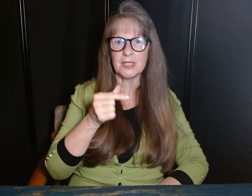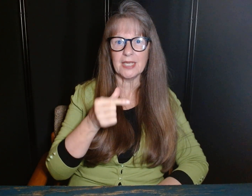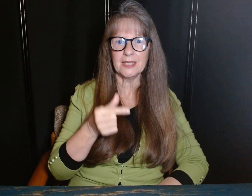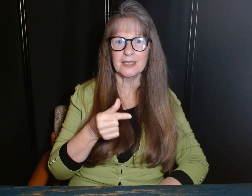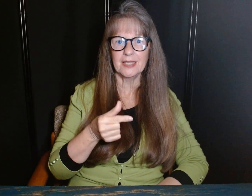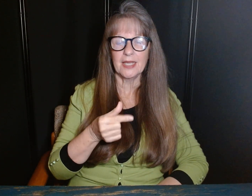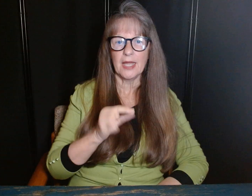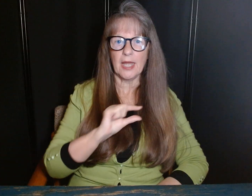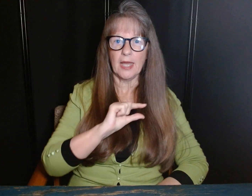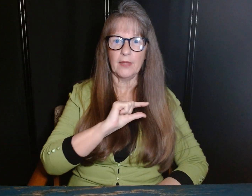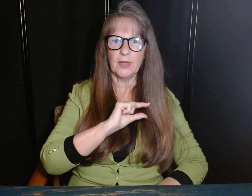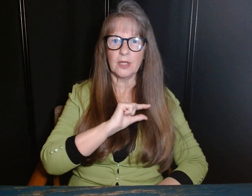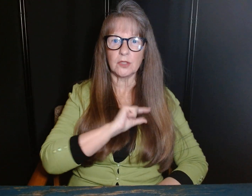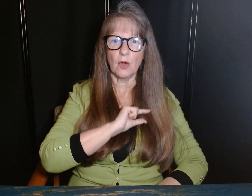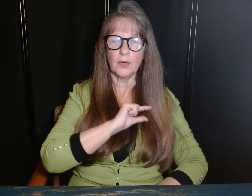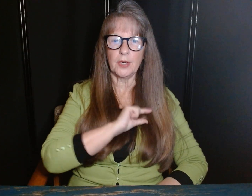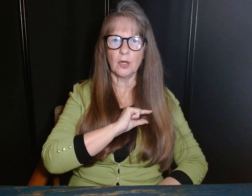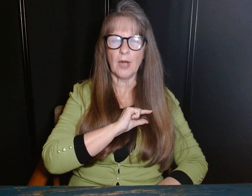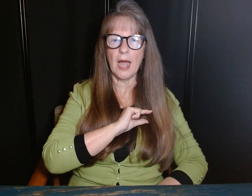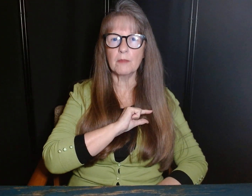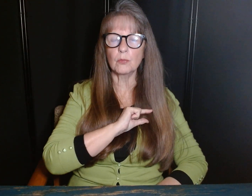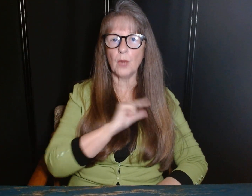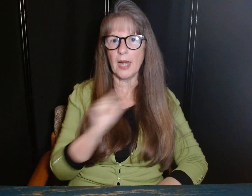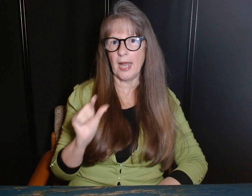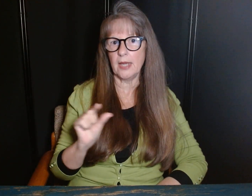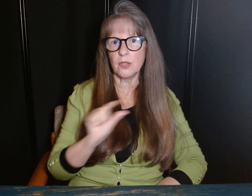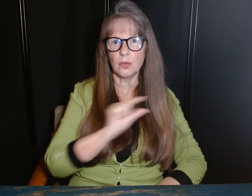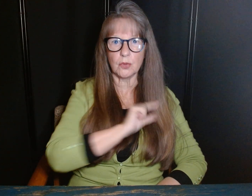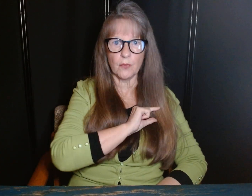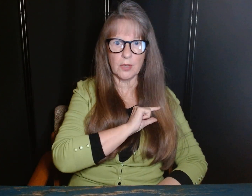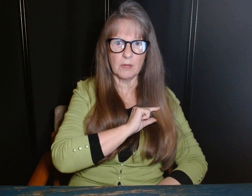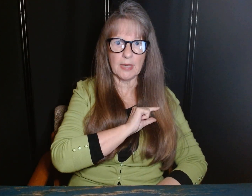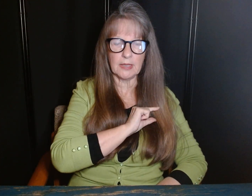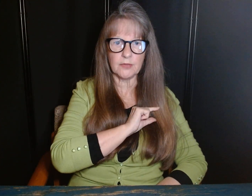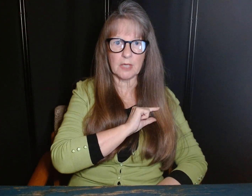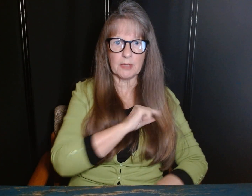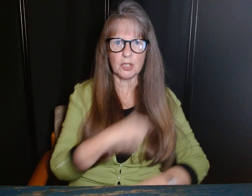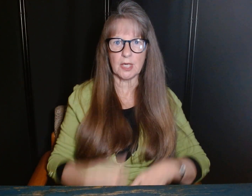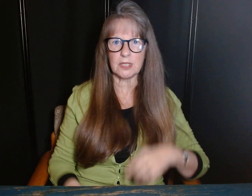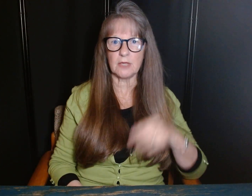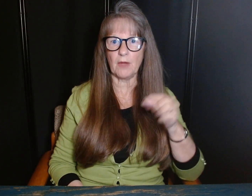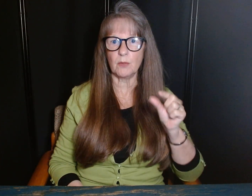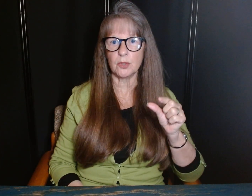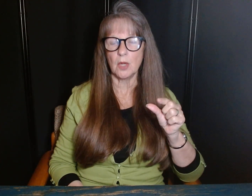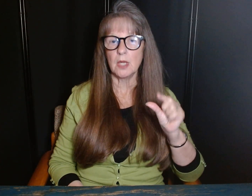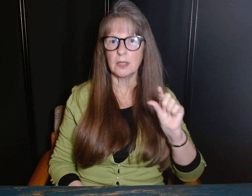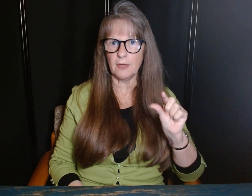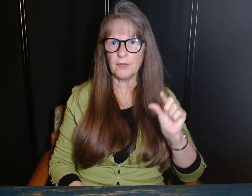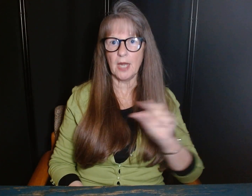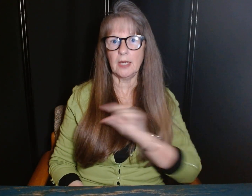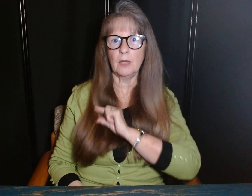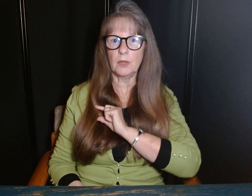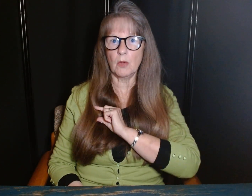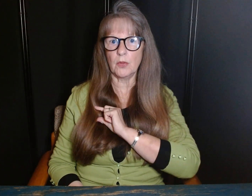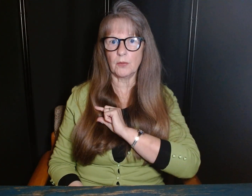it. And then it's over here. I'm right-handed, so it's over here on my left side of my chest. If I was left-handed, it would go on the right